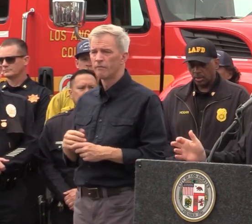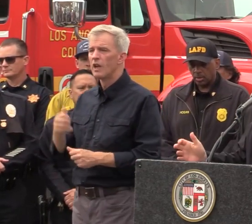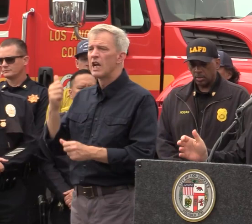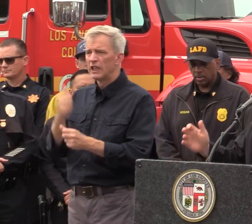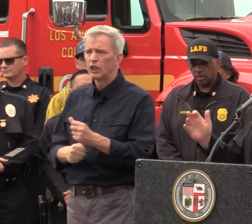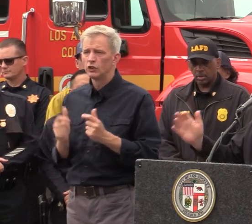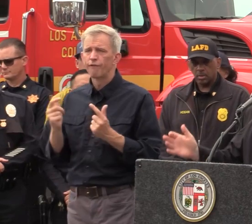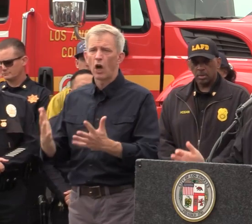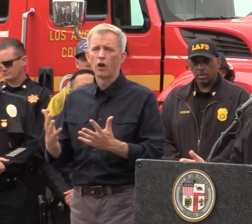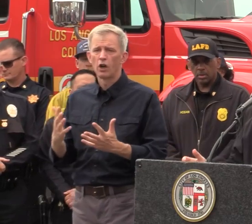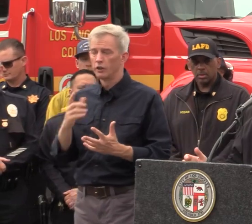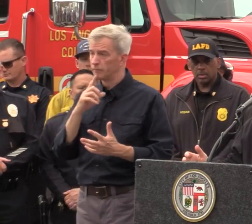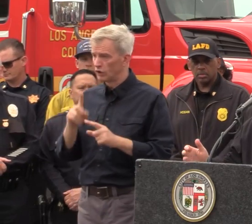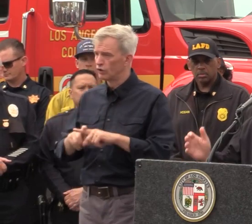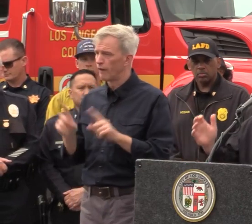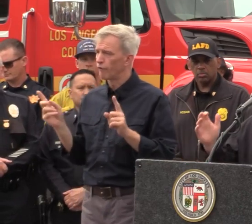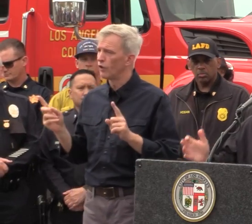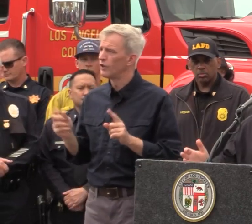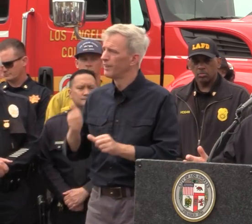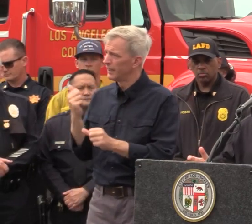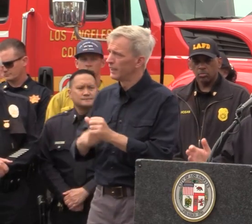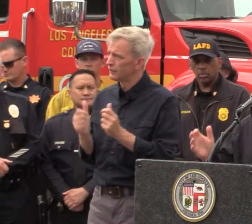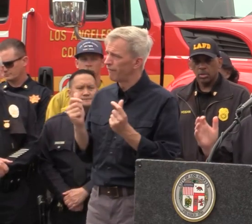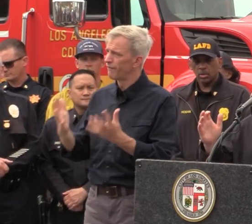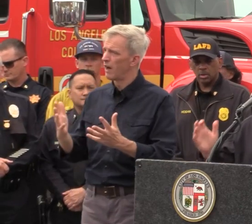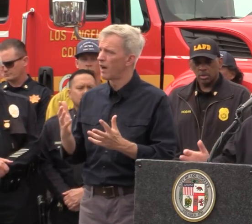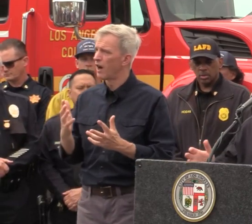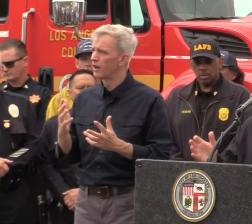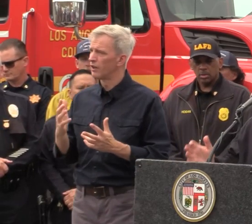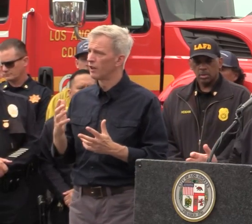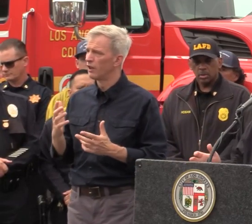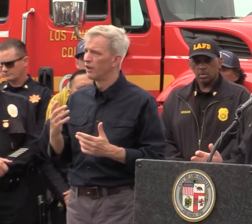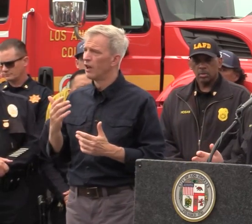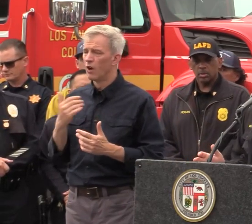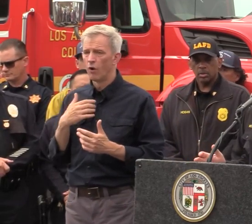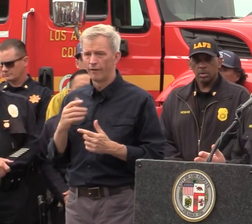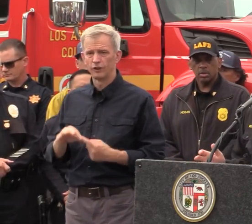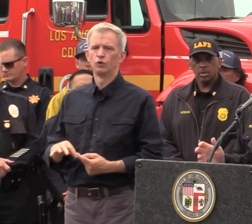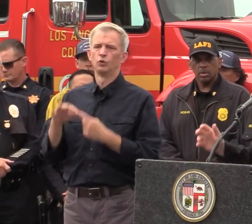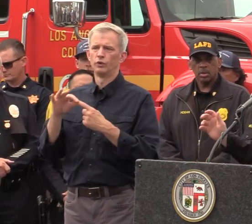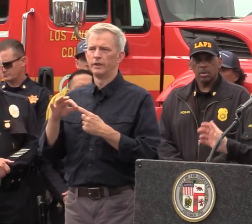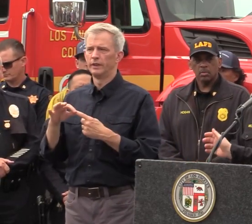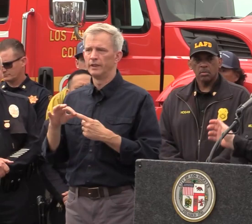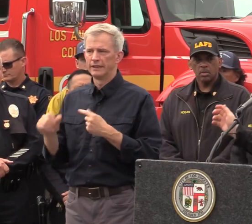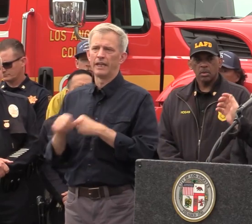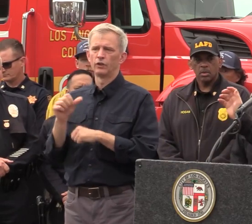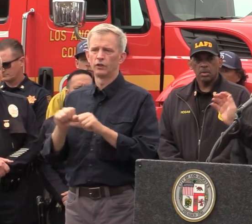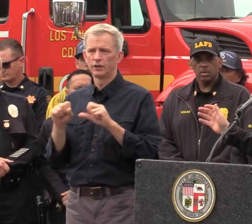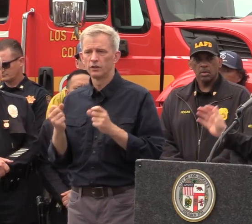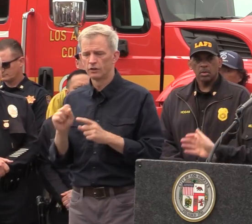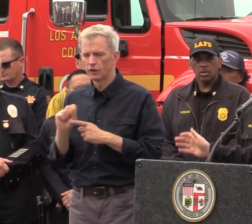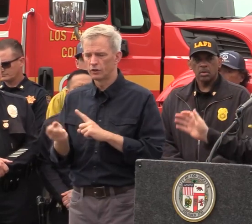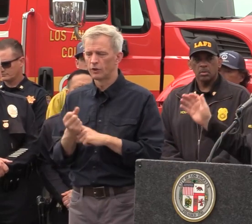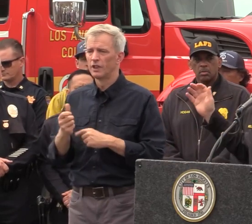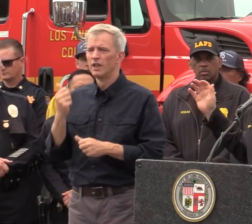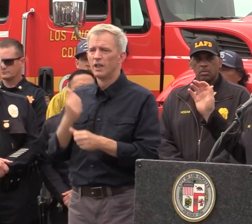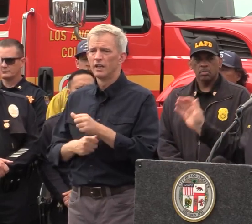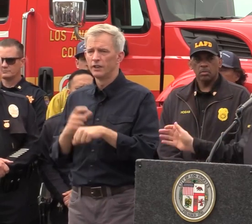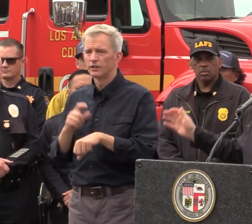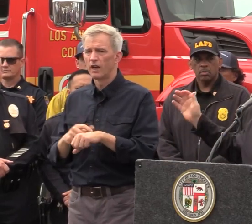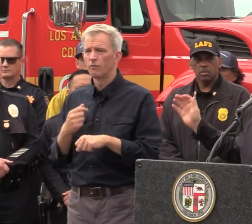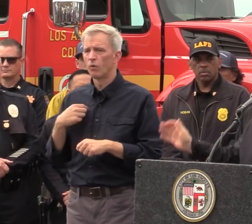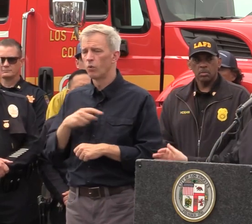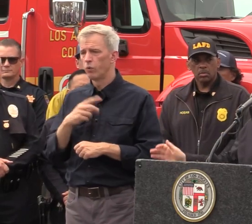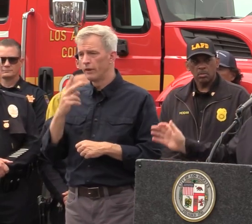Each fire has been different. Each fire has presented unique circumstances. And each time we have seen